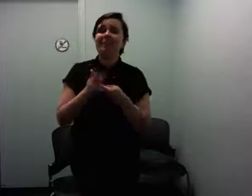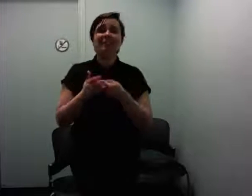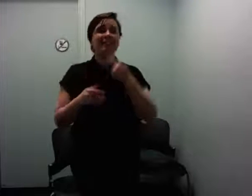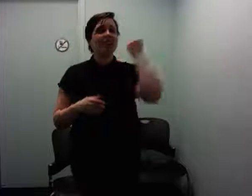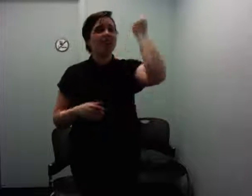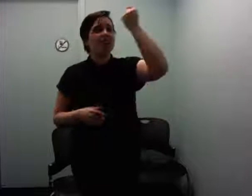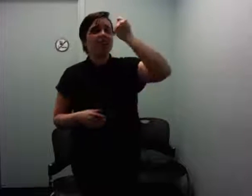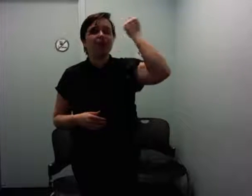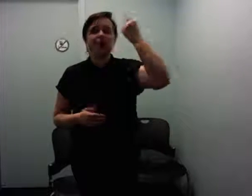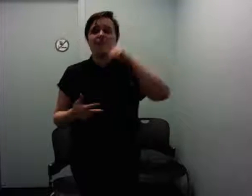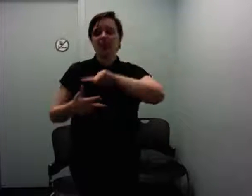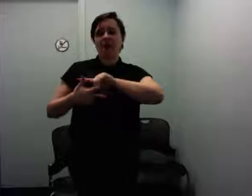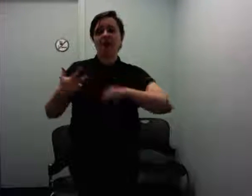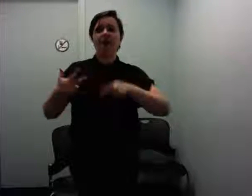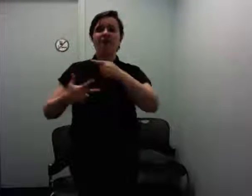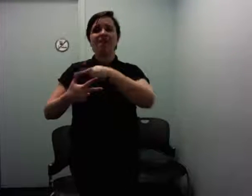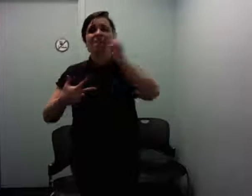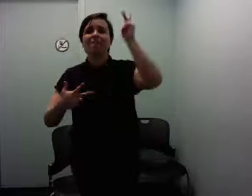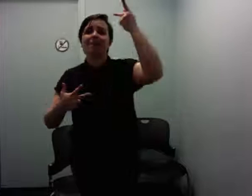and social equality of the sexes.